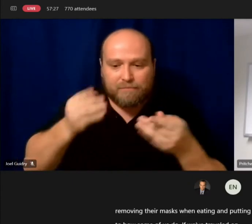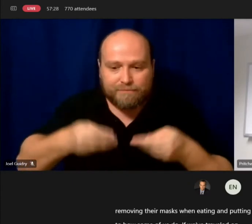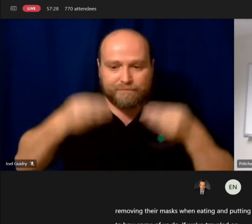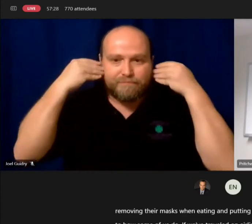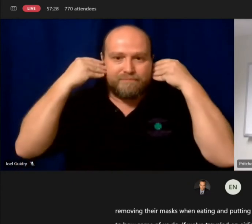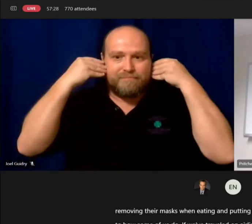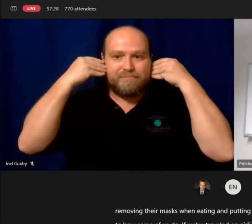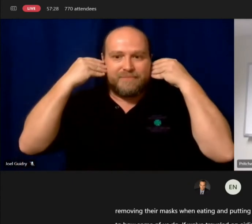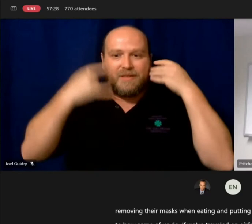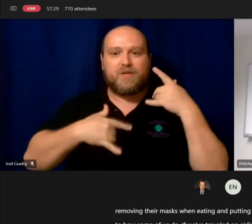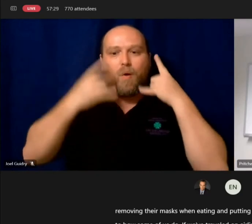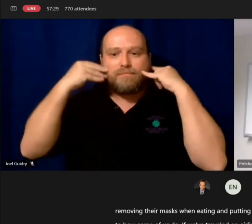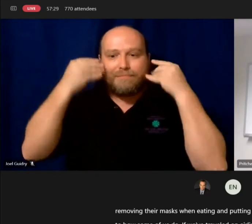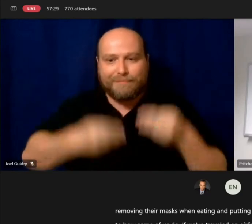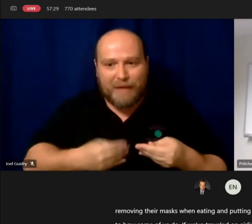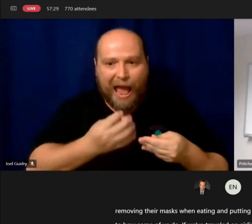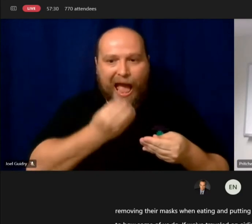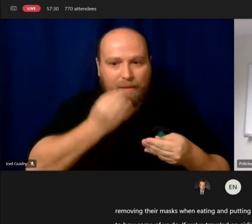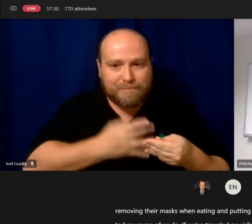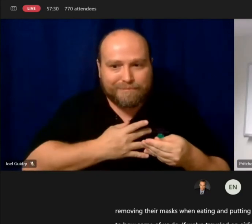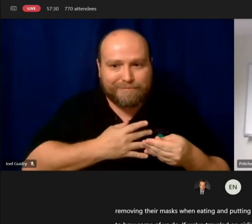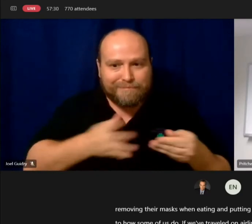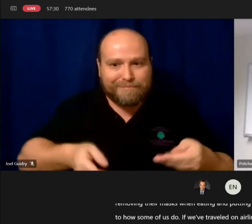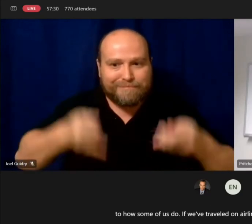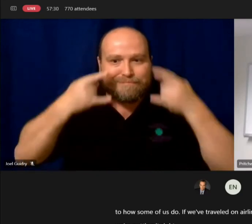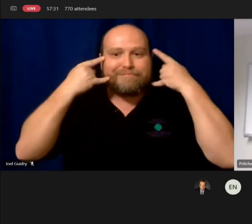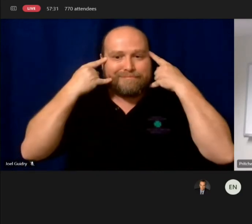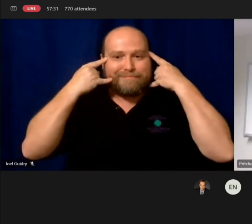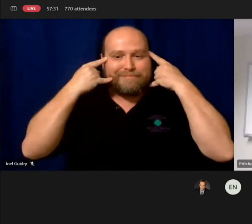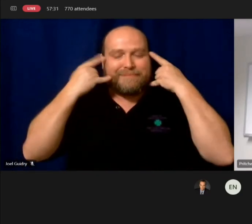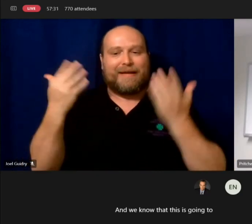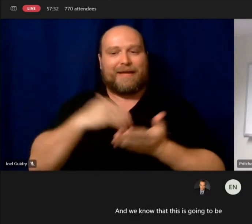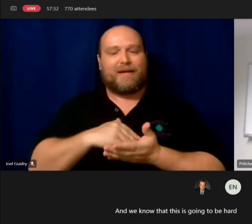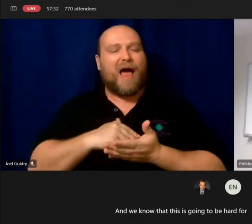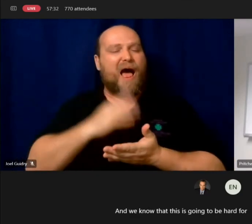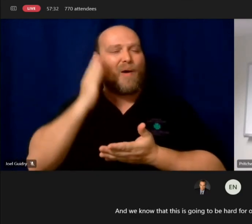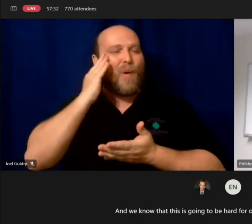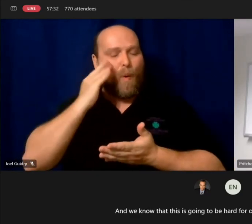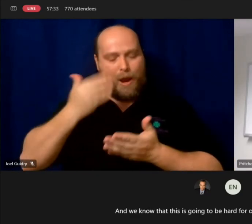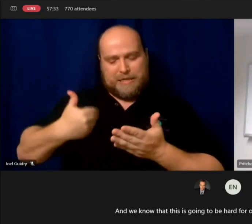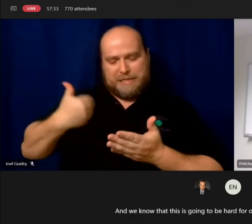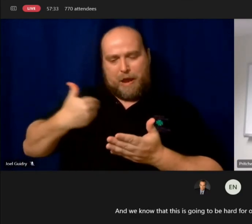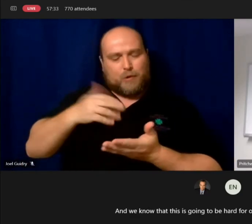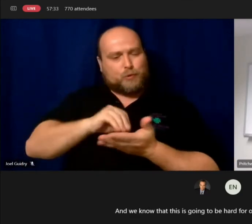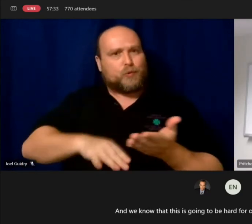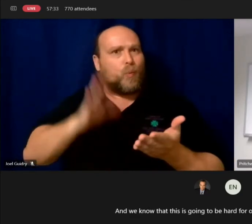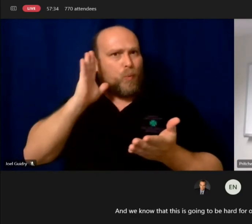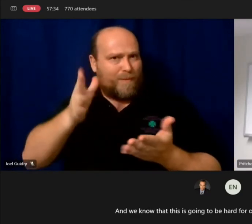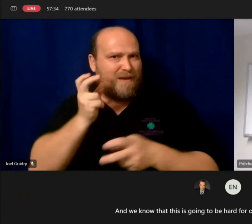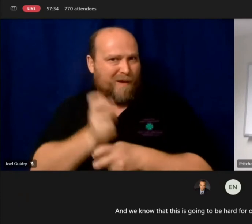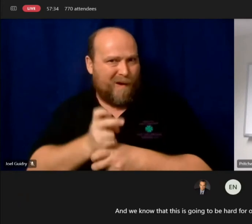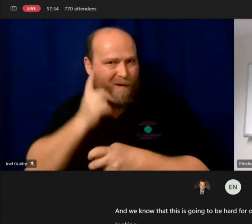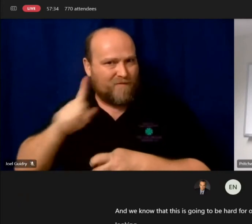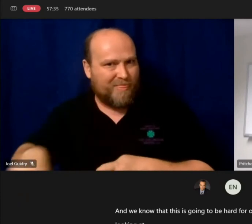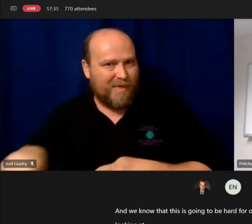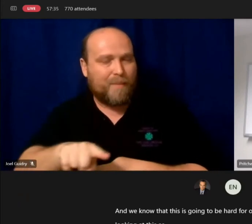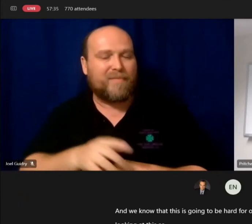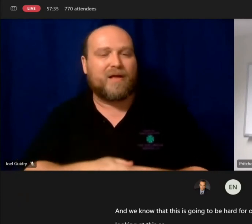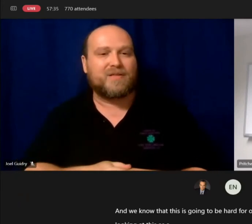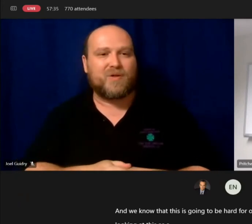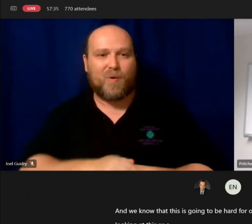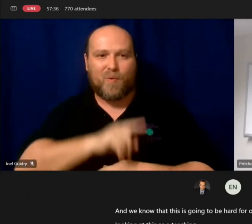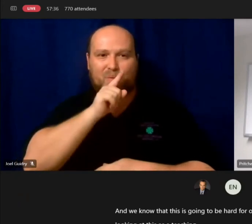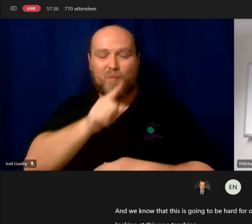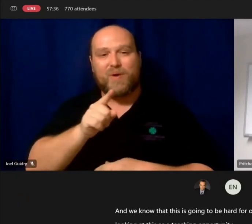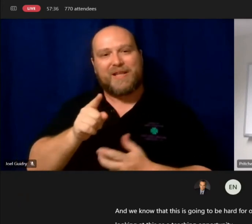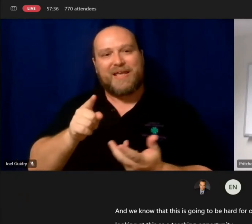back on. And we know that this is going to be hard for our younger students. And so we're looking at this as a teaching opportunity, really teaching into how